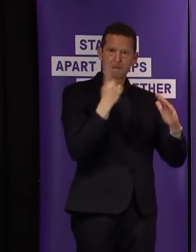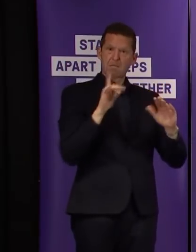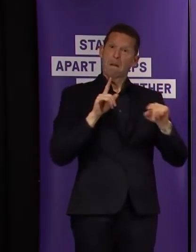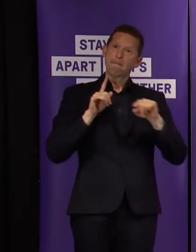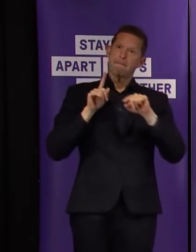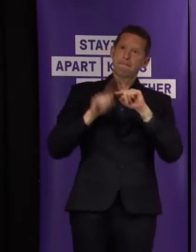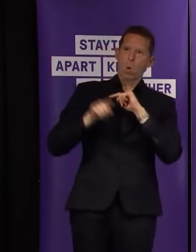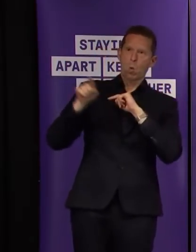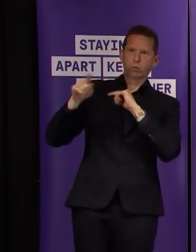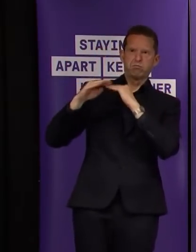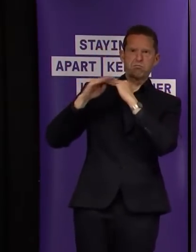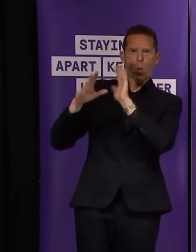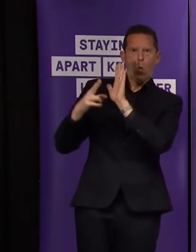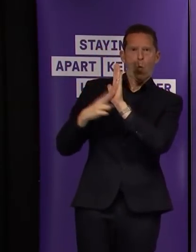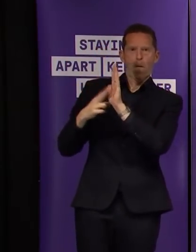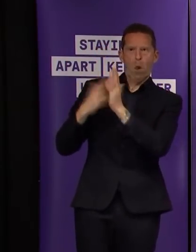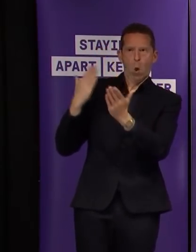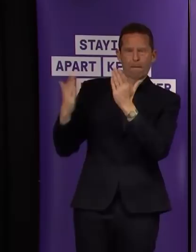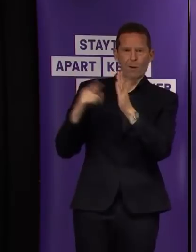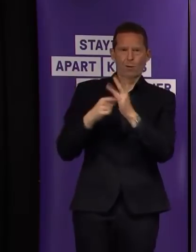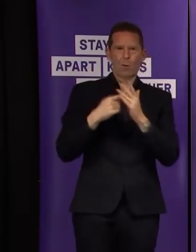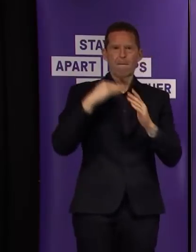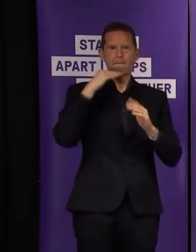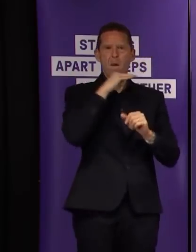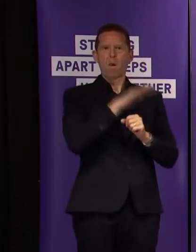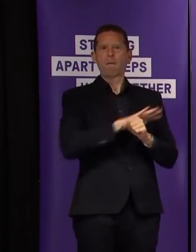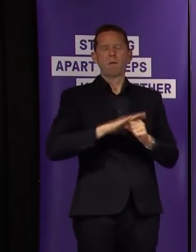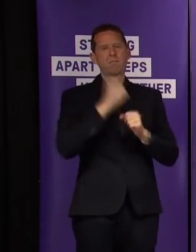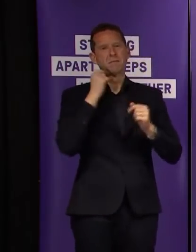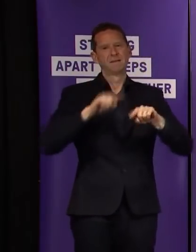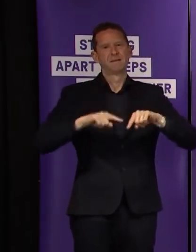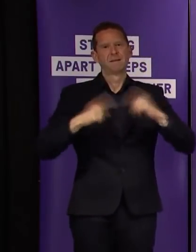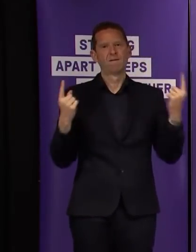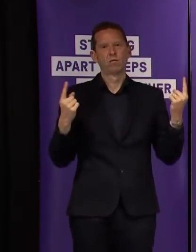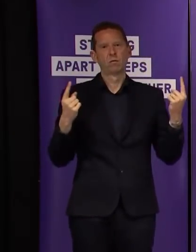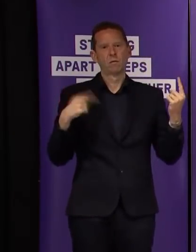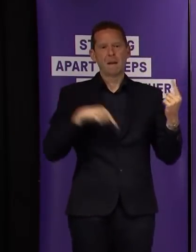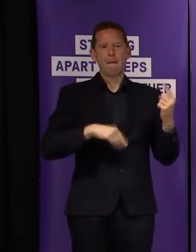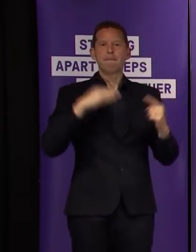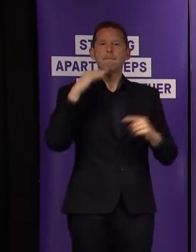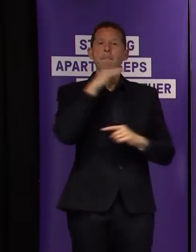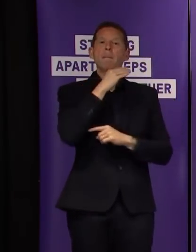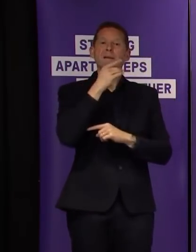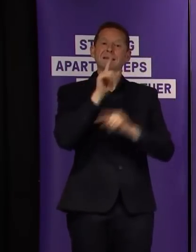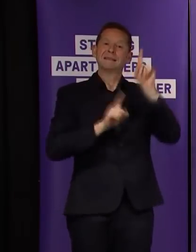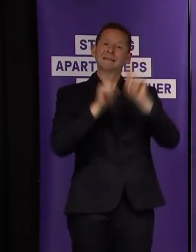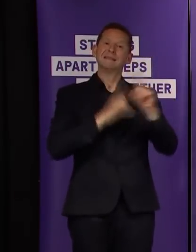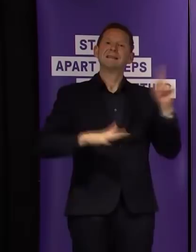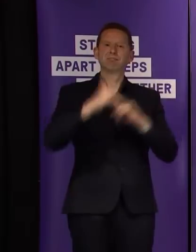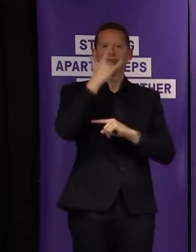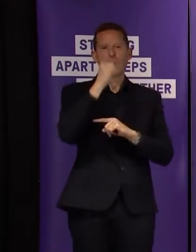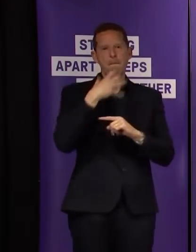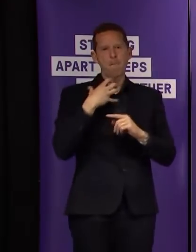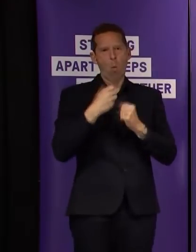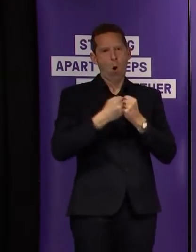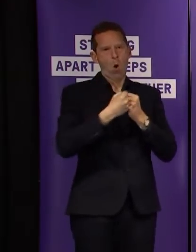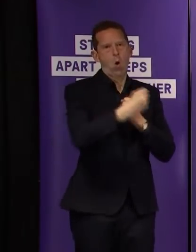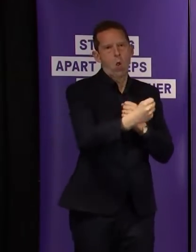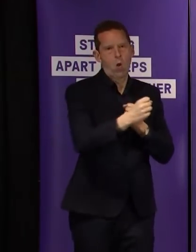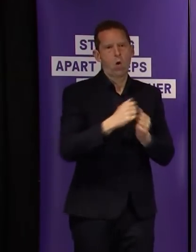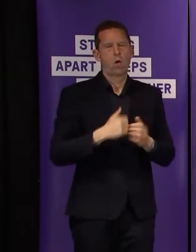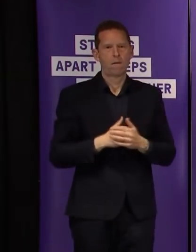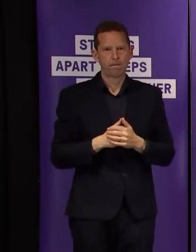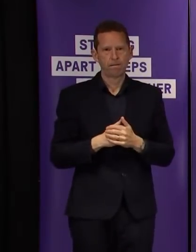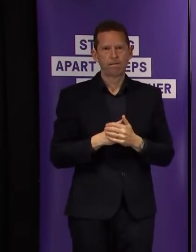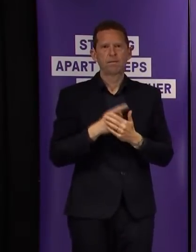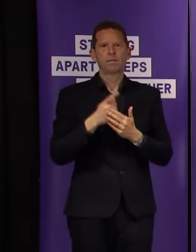certainly compared to the situation that metropolitan Melbourne will have to be in for a longer period of time. Let me find the exact note and I'll go through